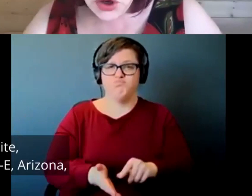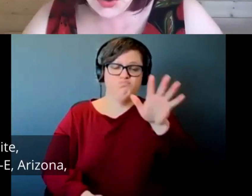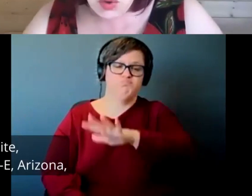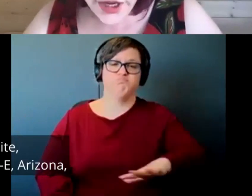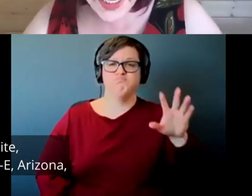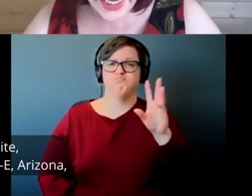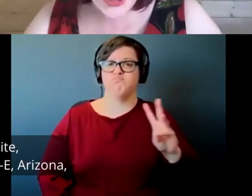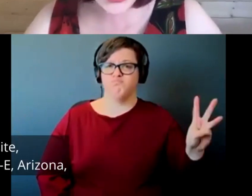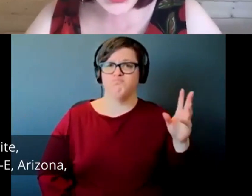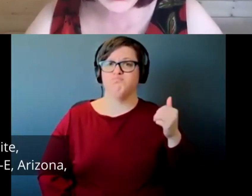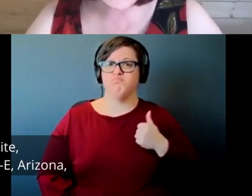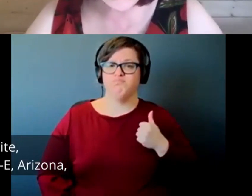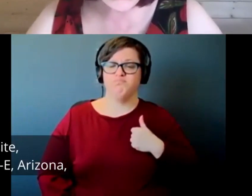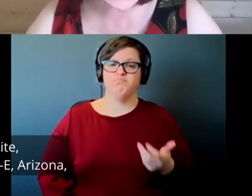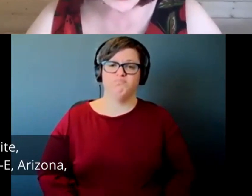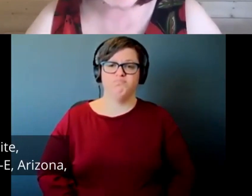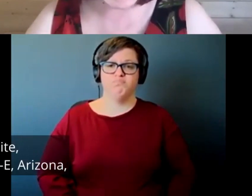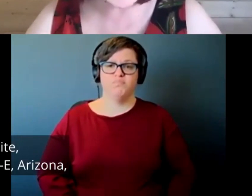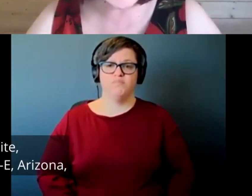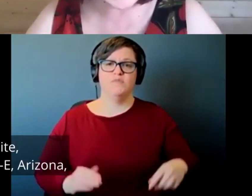in Quartzsite,